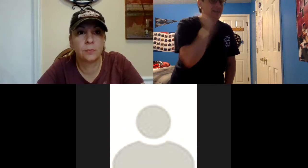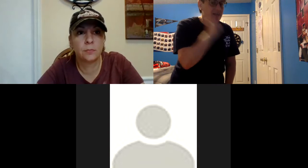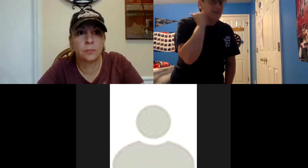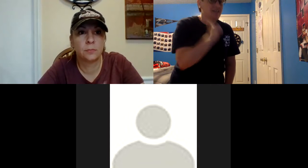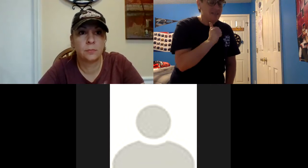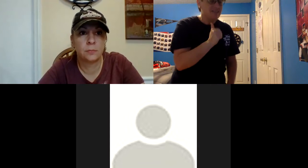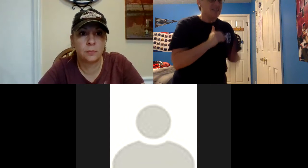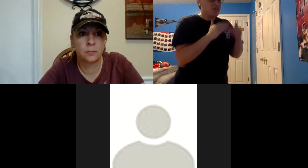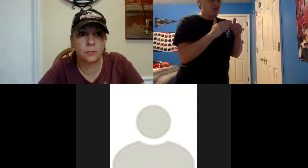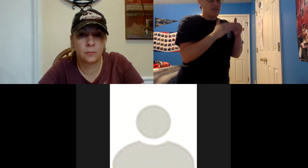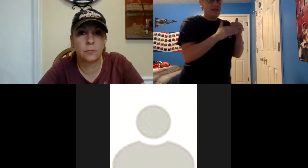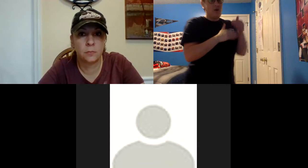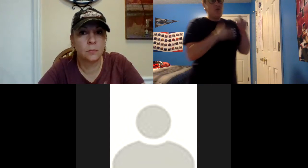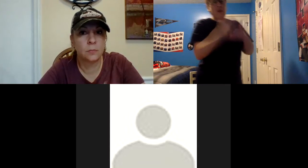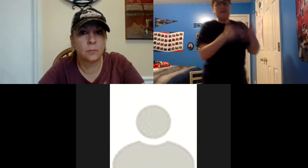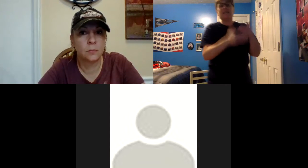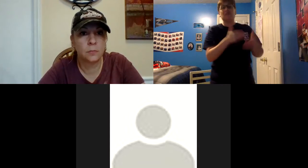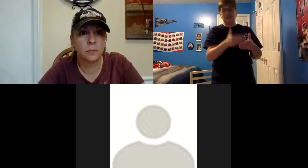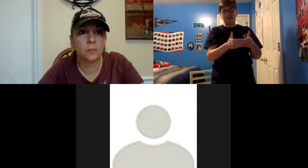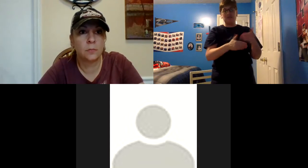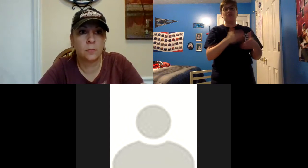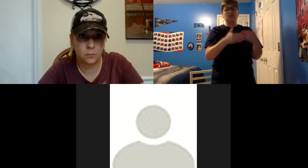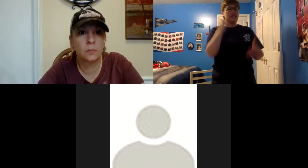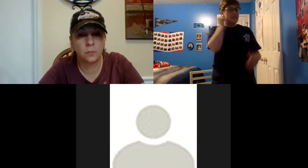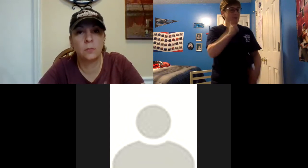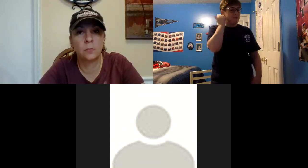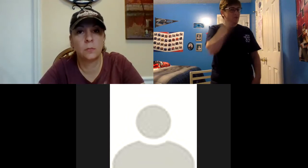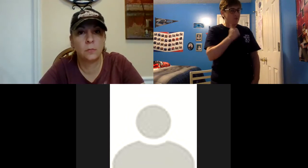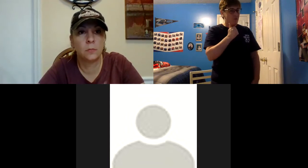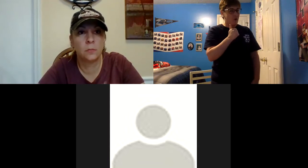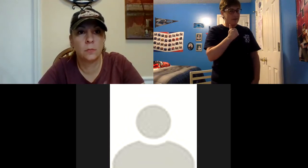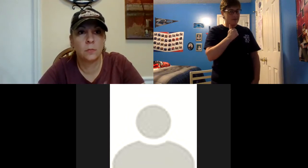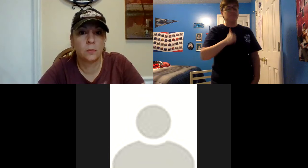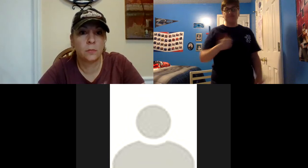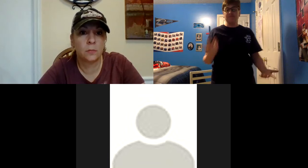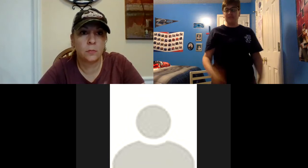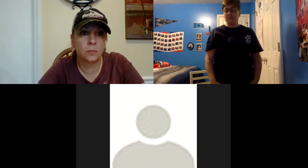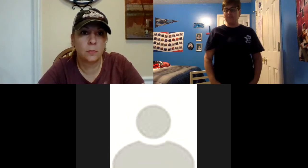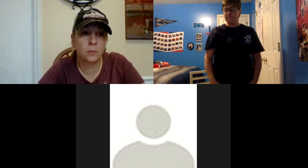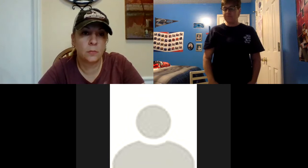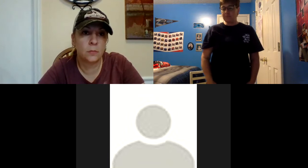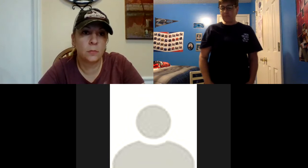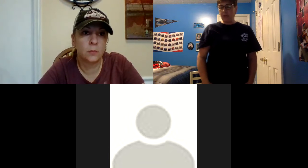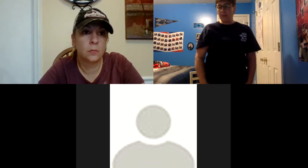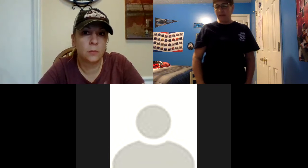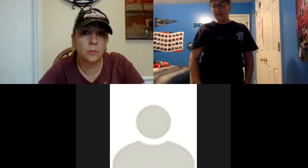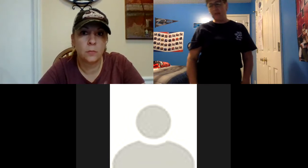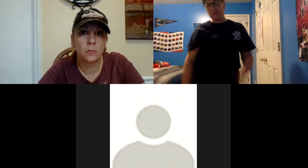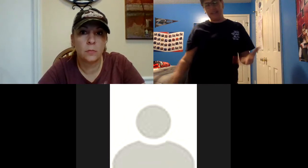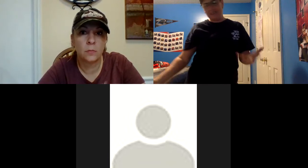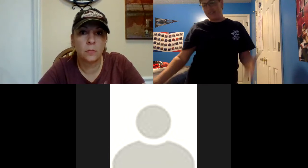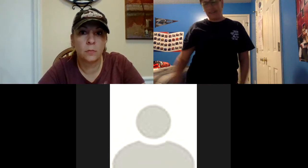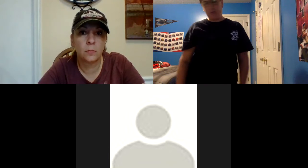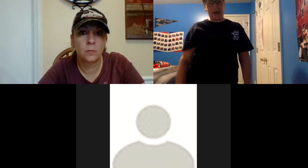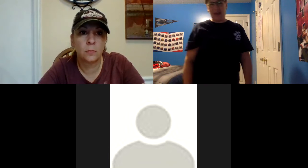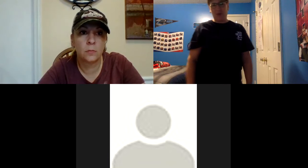day it shows like repetition. So it shows that it's happening more than once. So, but yeah, that one,